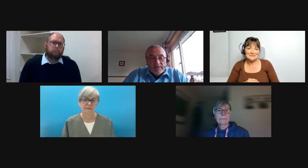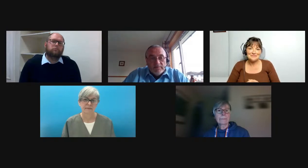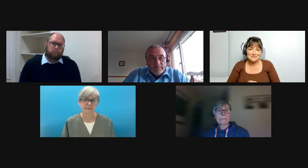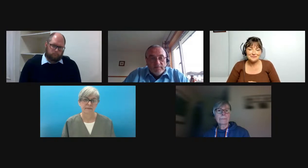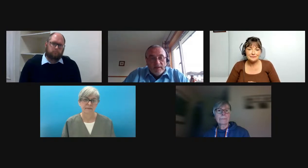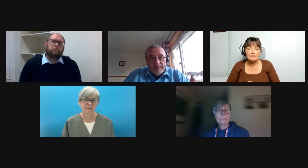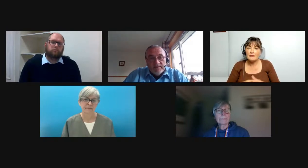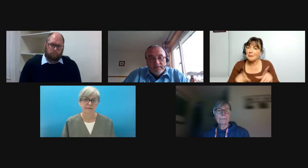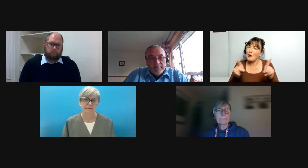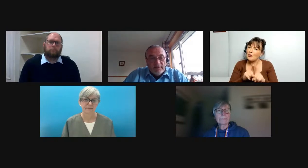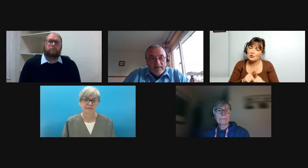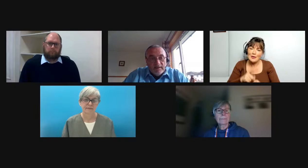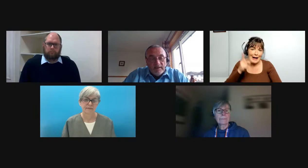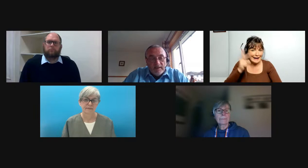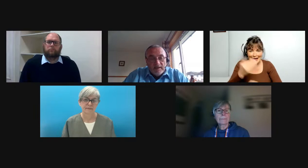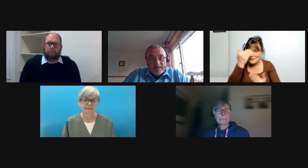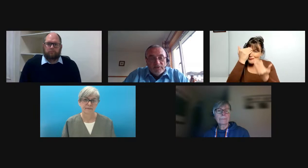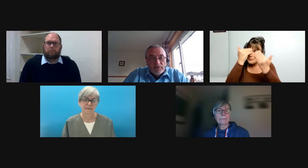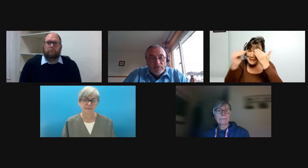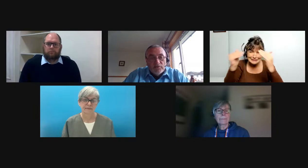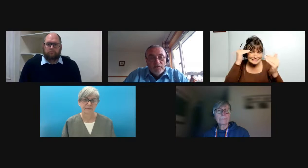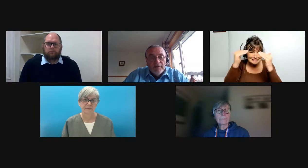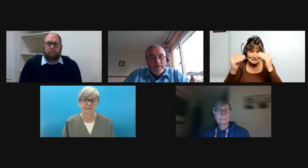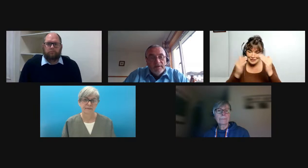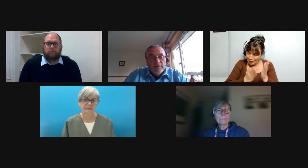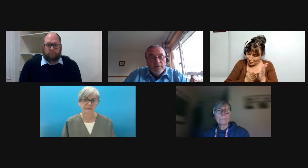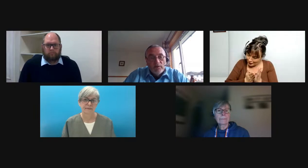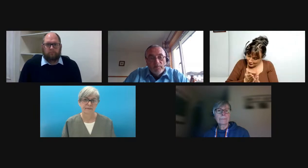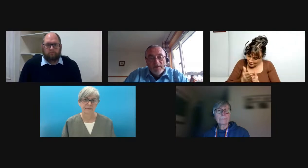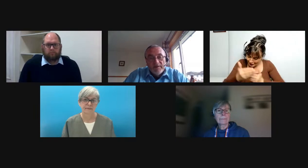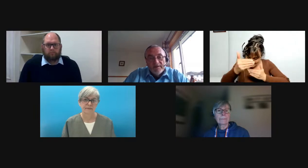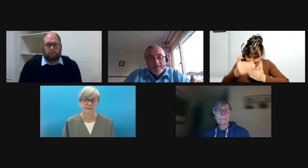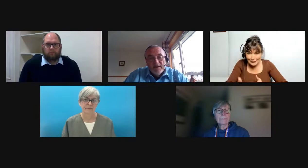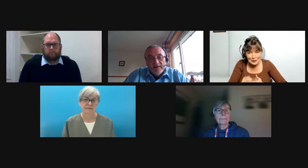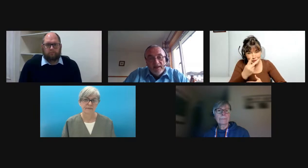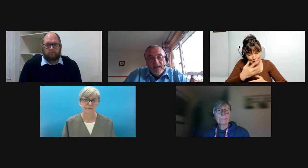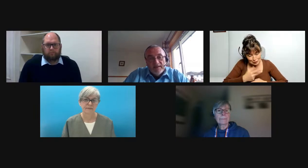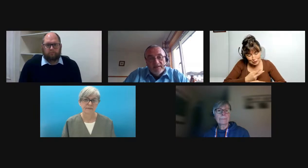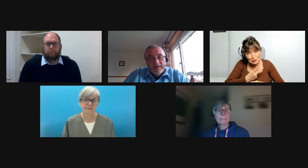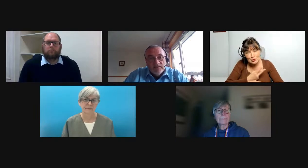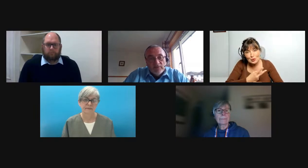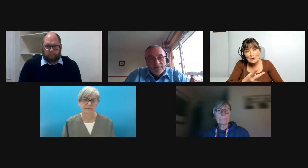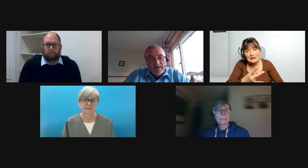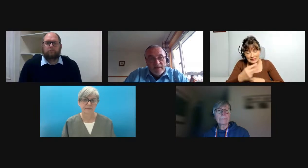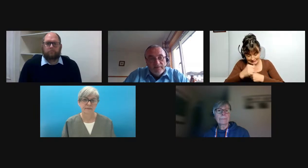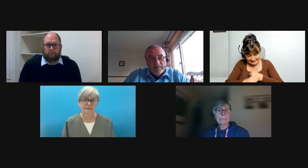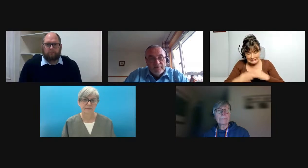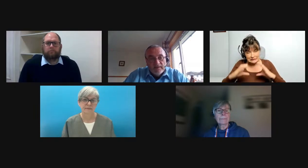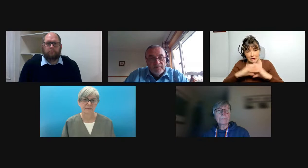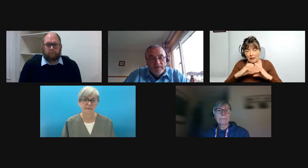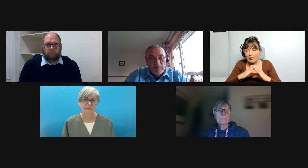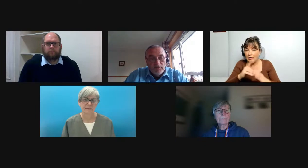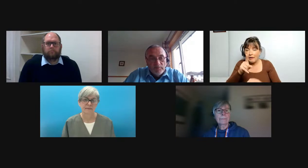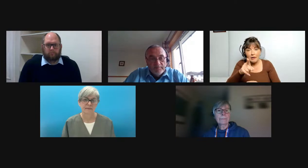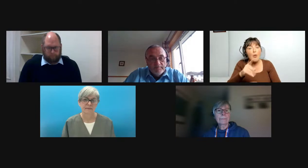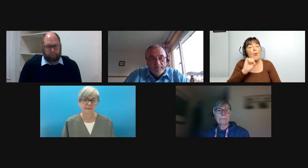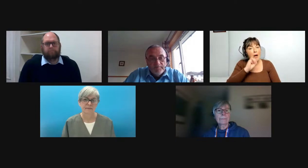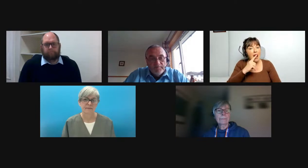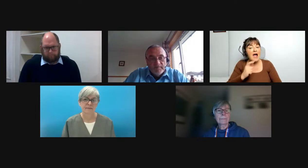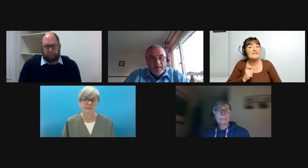over Easter, and as is usual, there will be dental staff